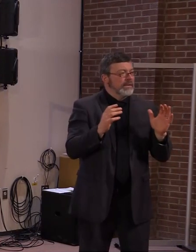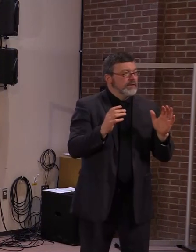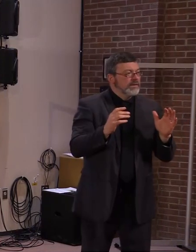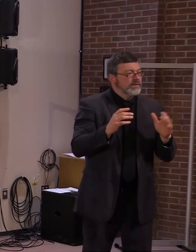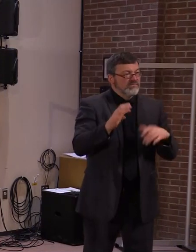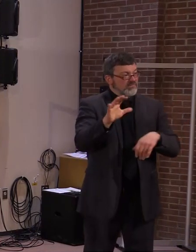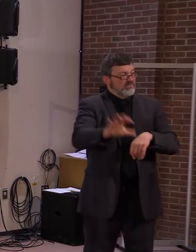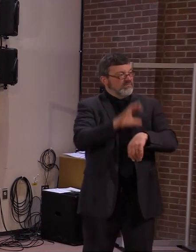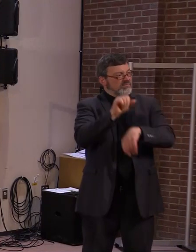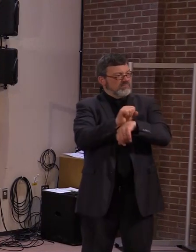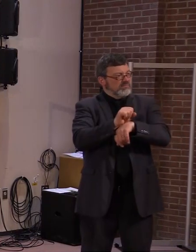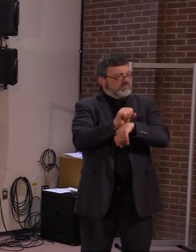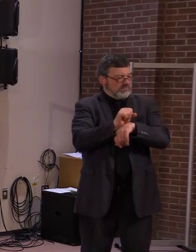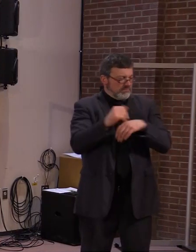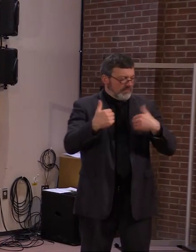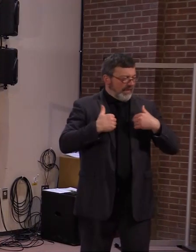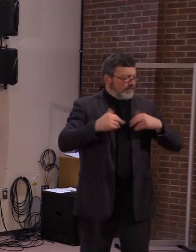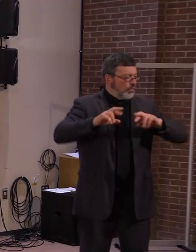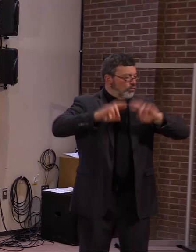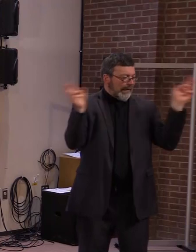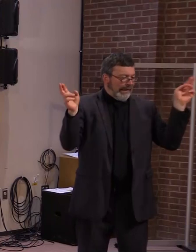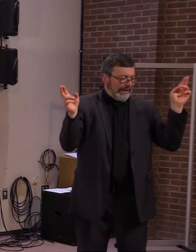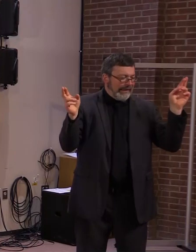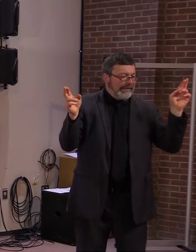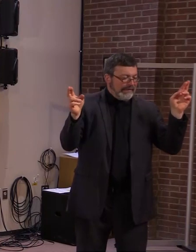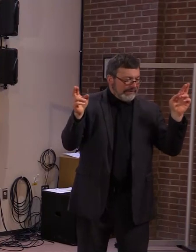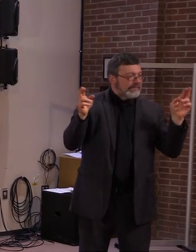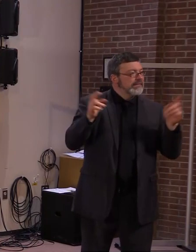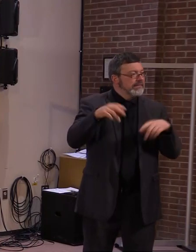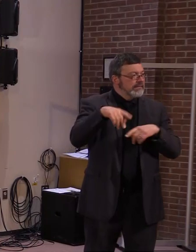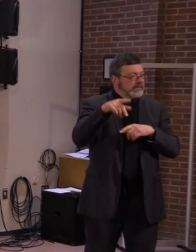healthvermont.gov/myvaccine. You can also call